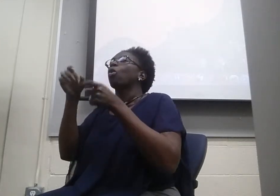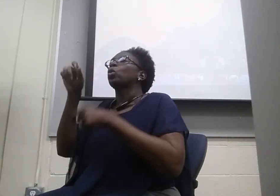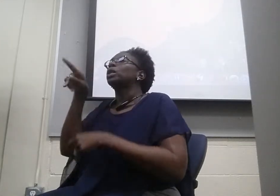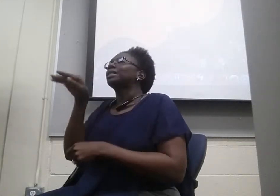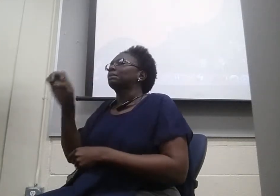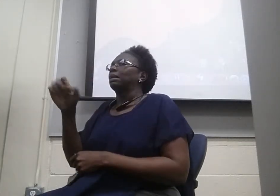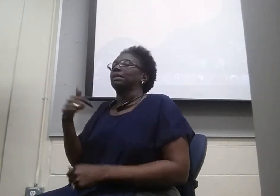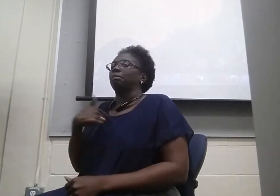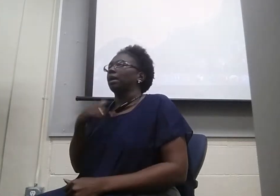that.